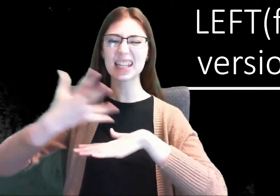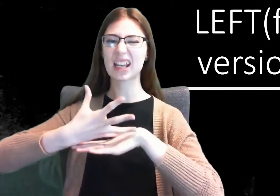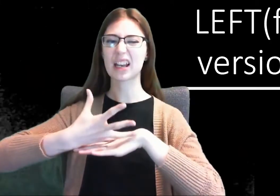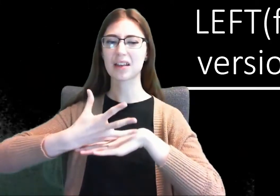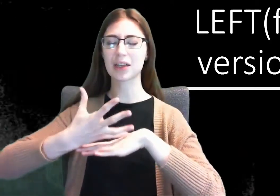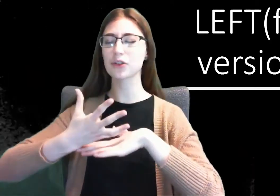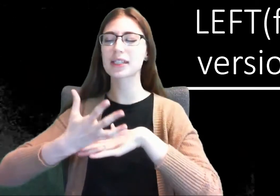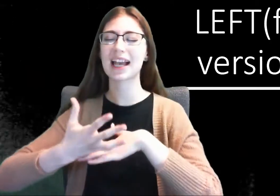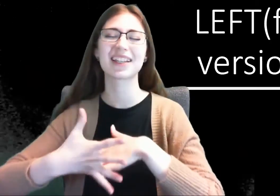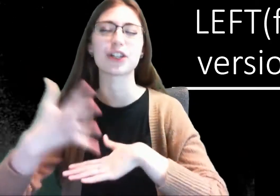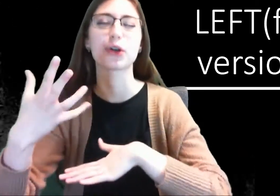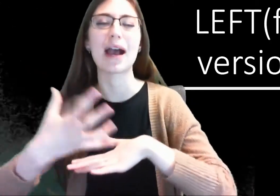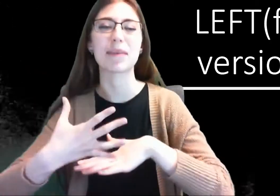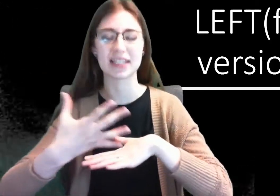like it looks kind of like you're grabbing something.